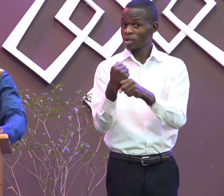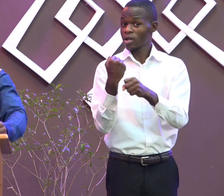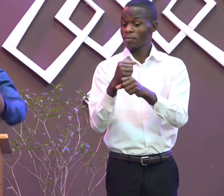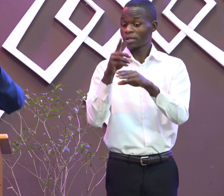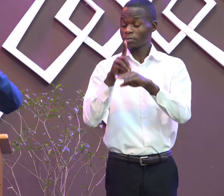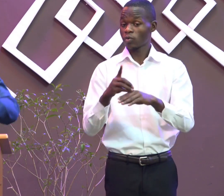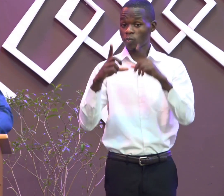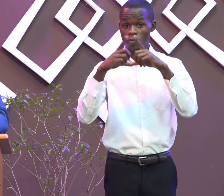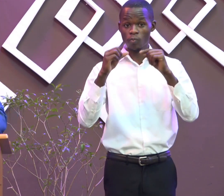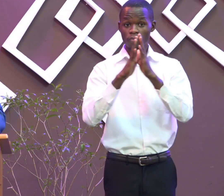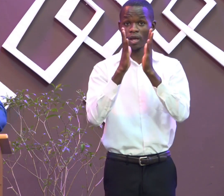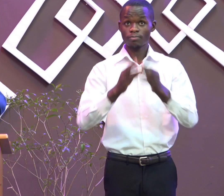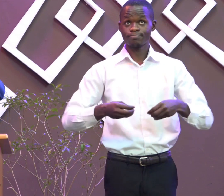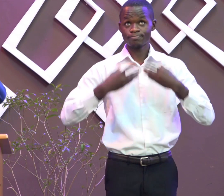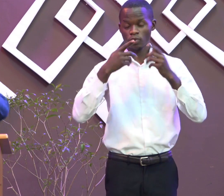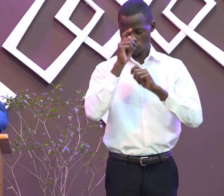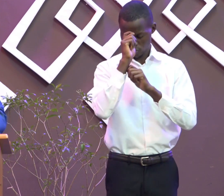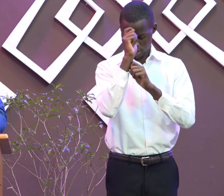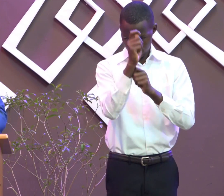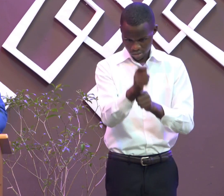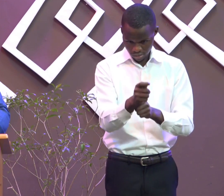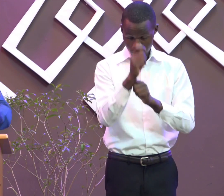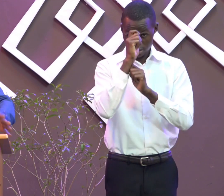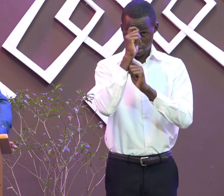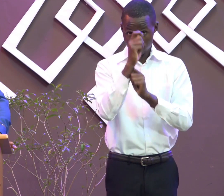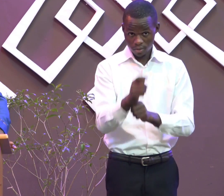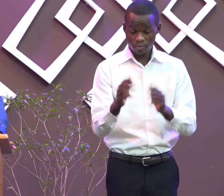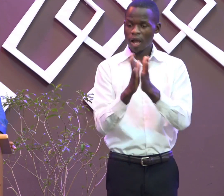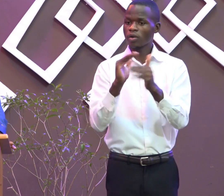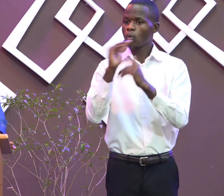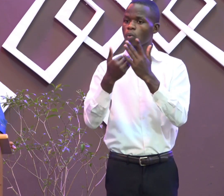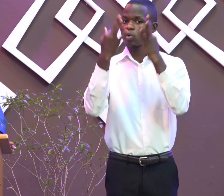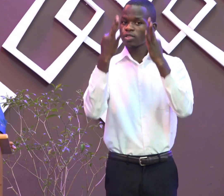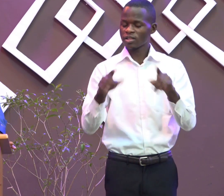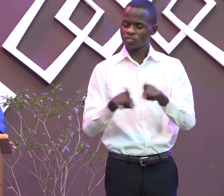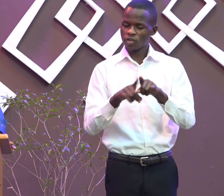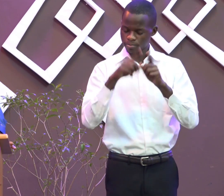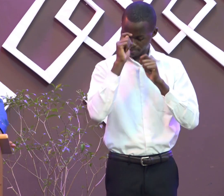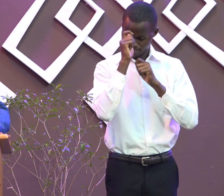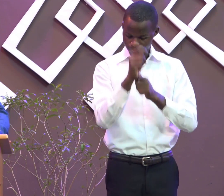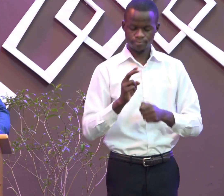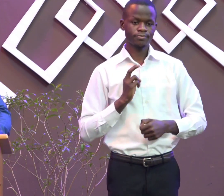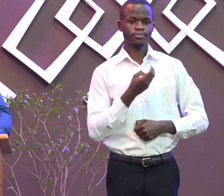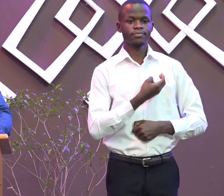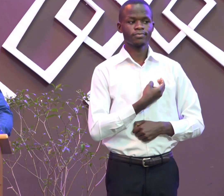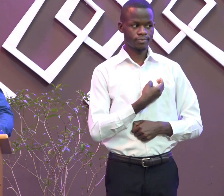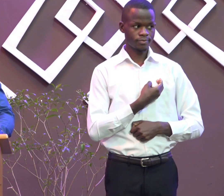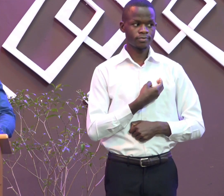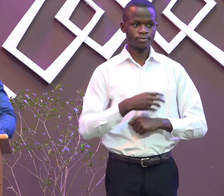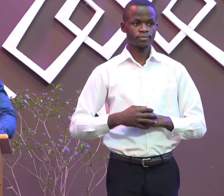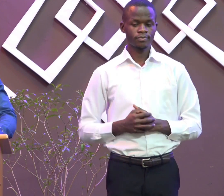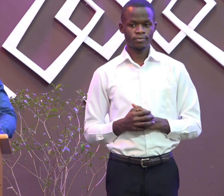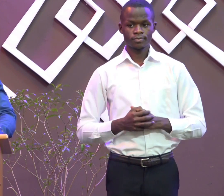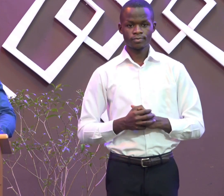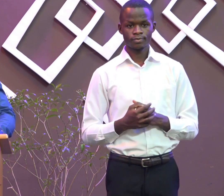leero. To submeeting, to go on there, even to be just to go on there. We encourage each and everyone in the